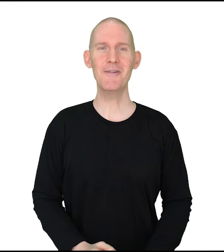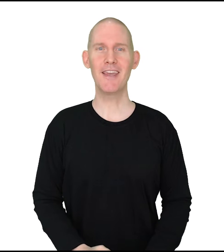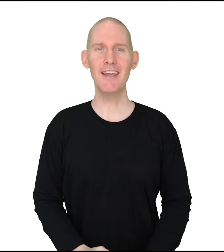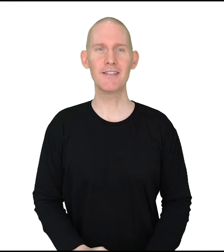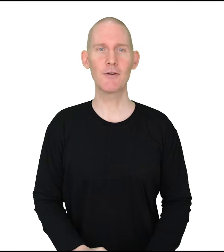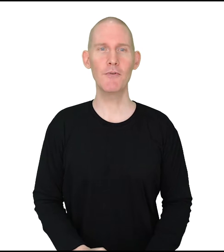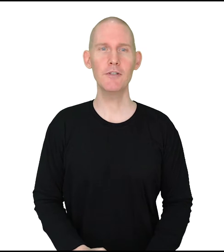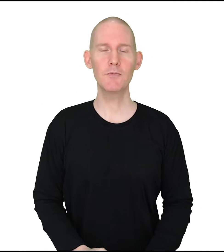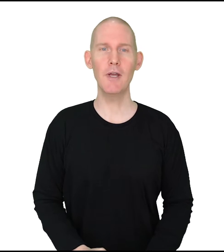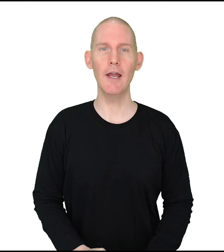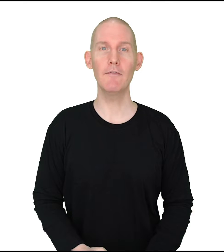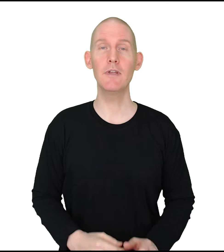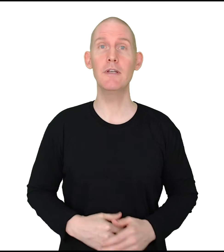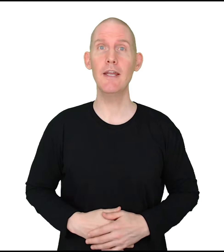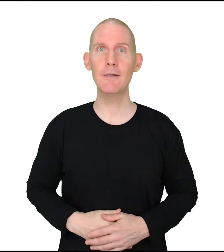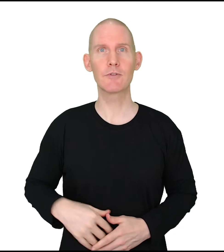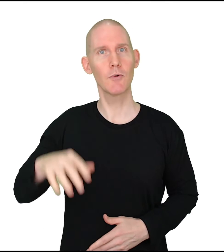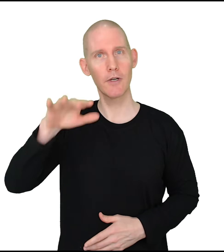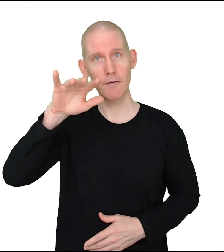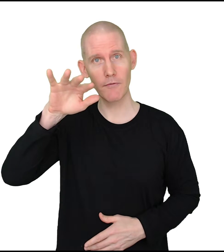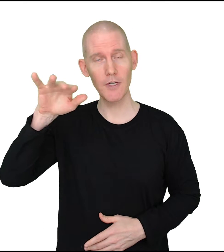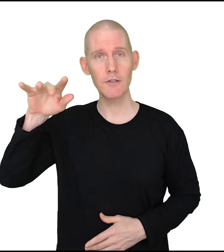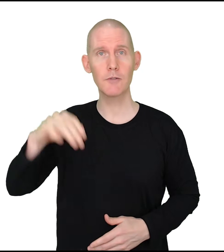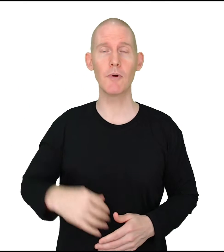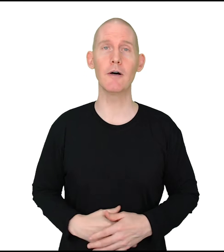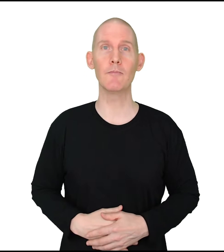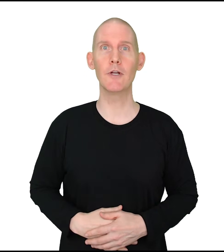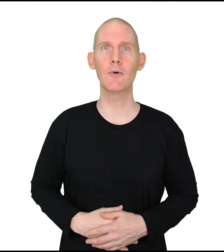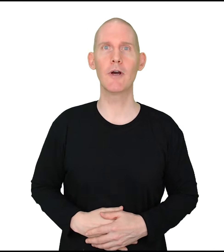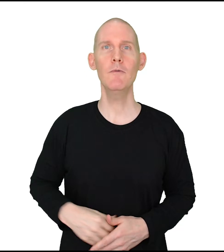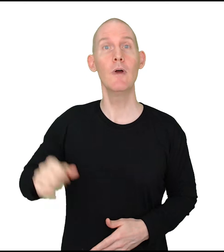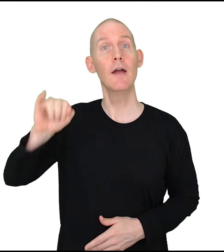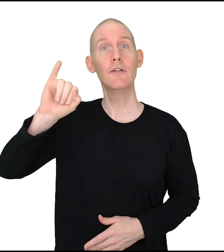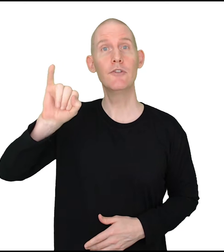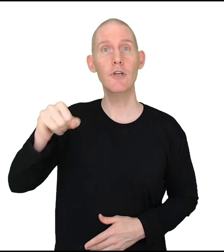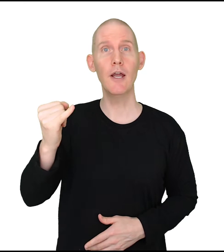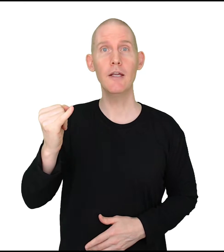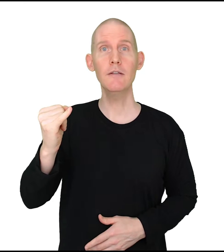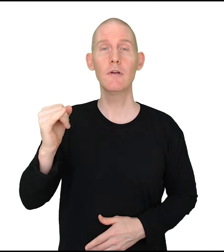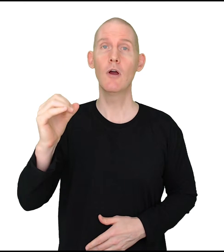Okay, so first we have the name, so we're going to fingerspell. Here we go. J-O-Y,